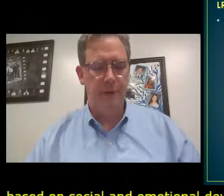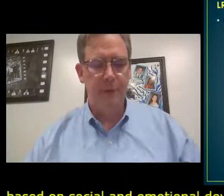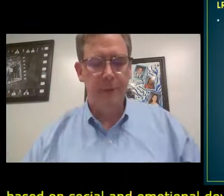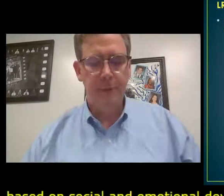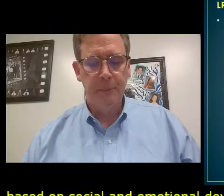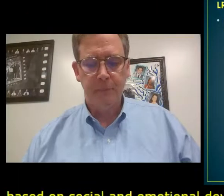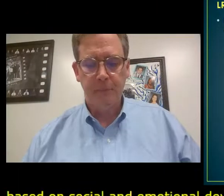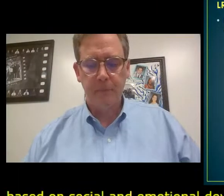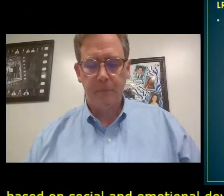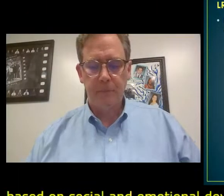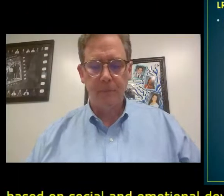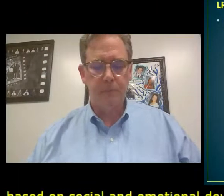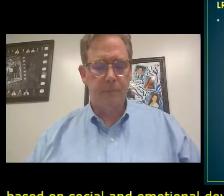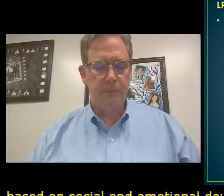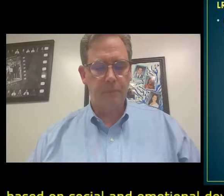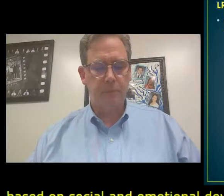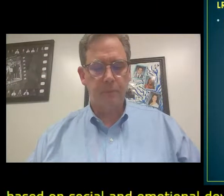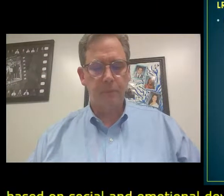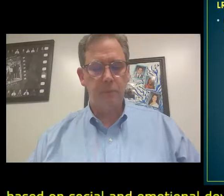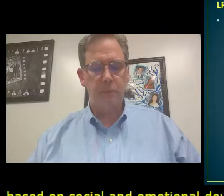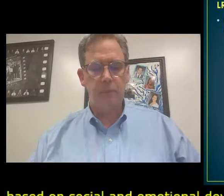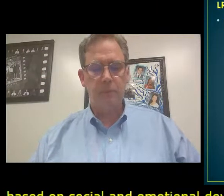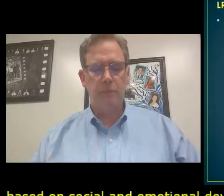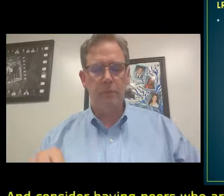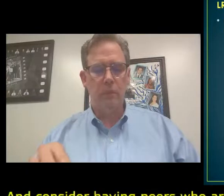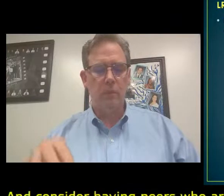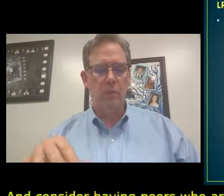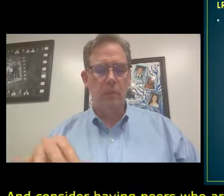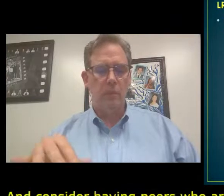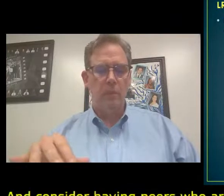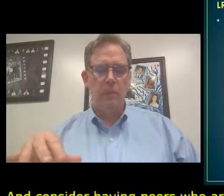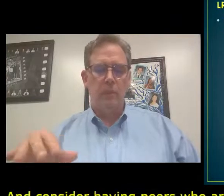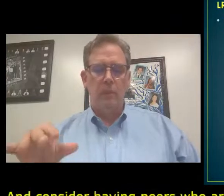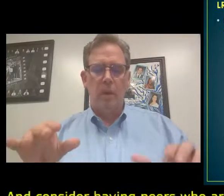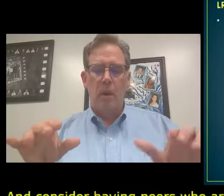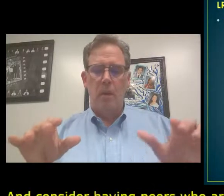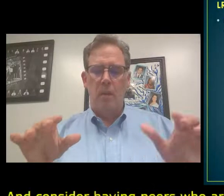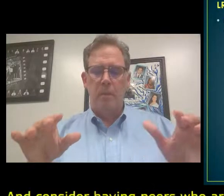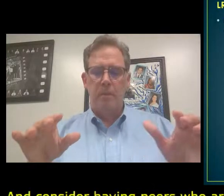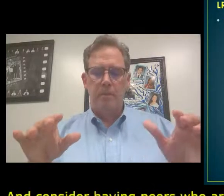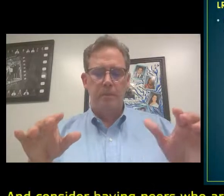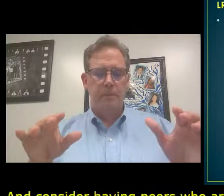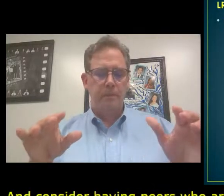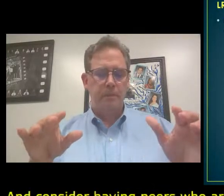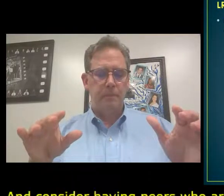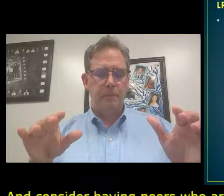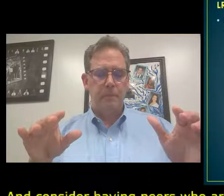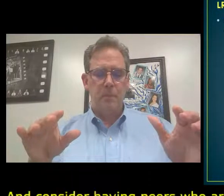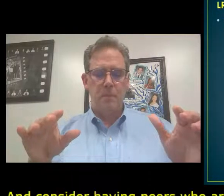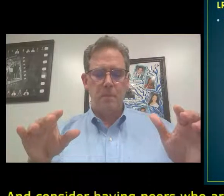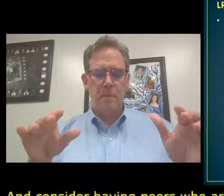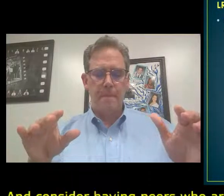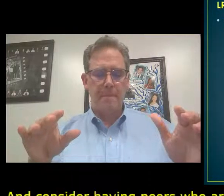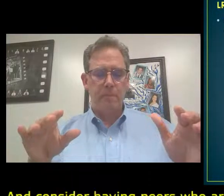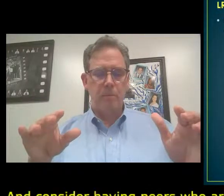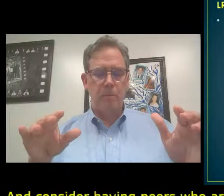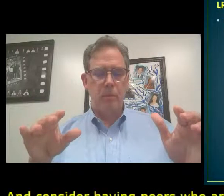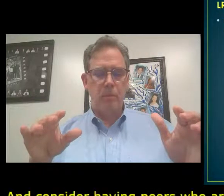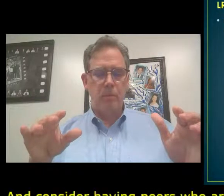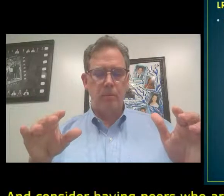The concept, one of the concepts is called critical mass, and I will go into more detail about that in a moment.